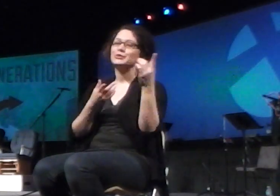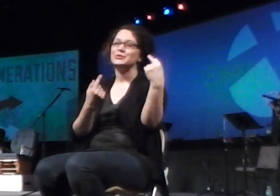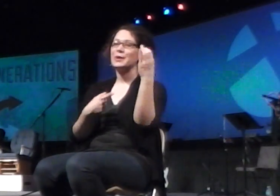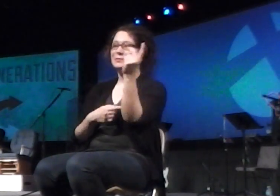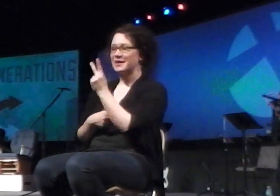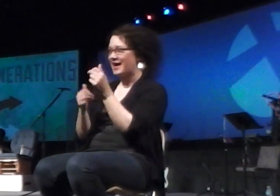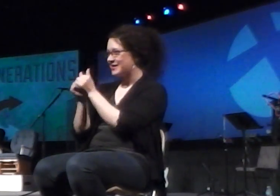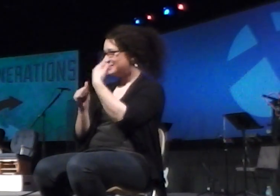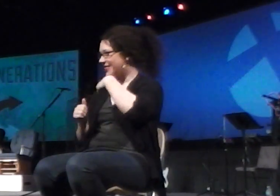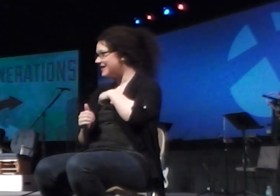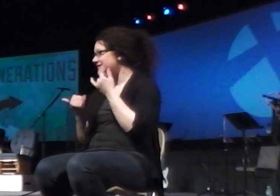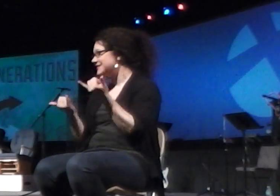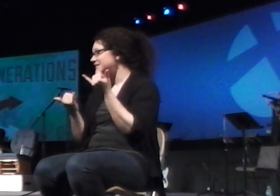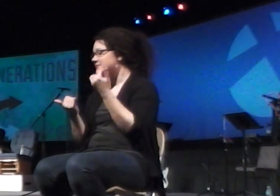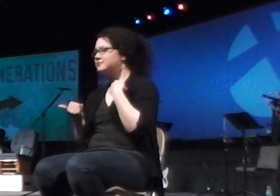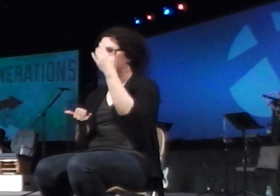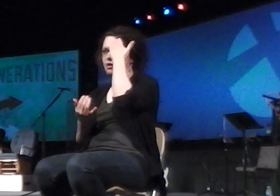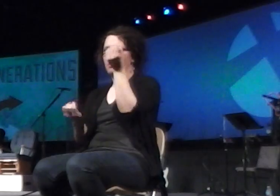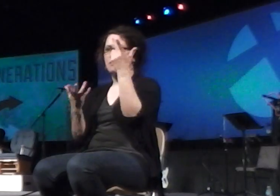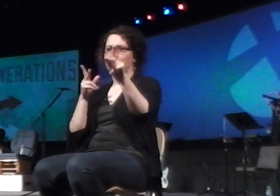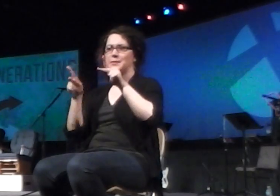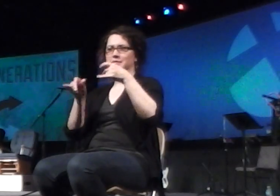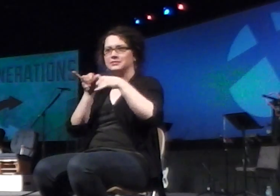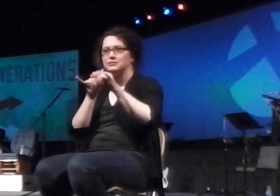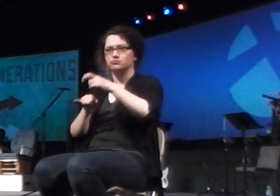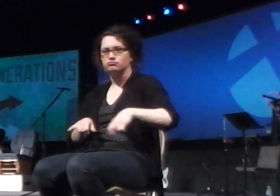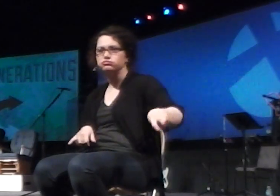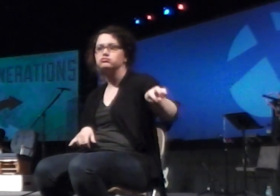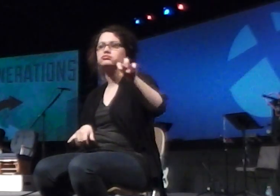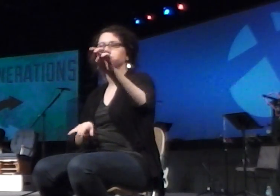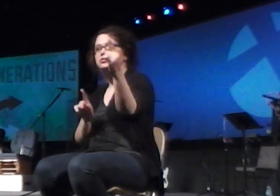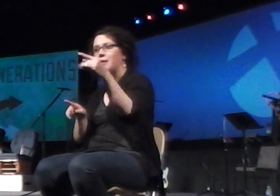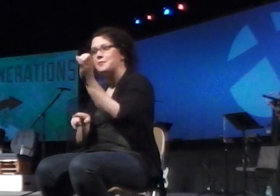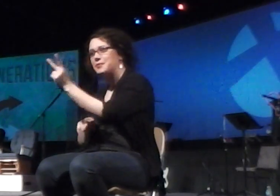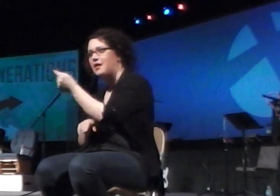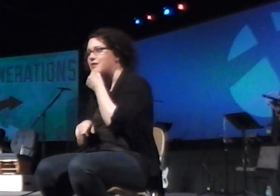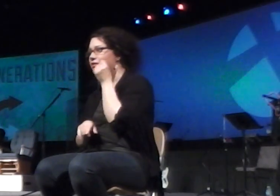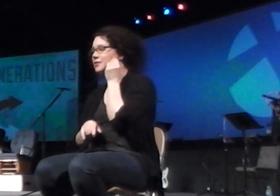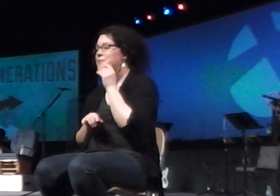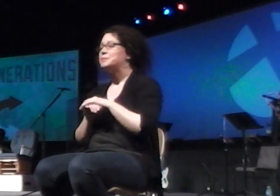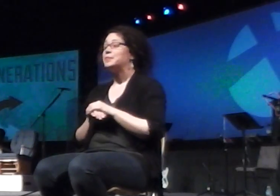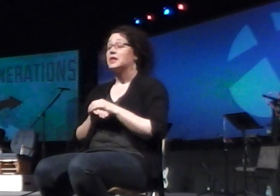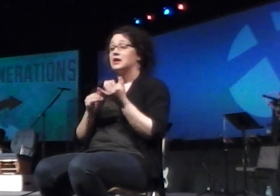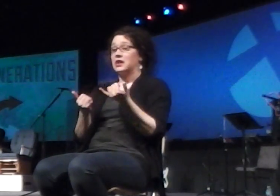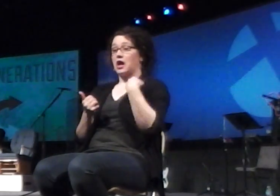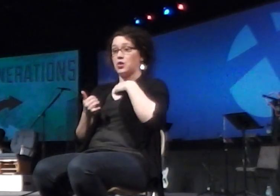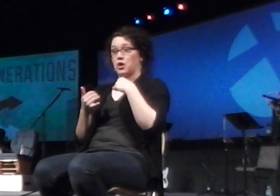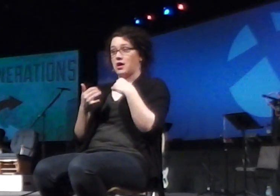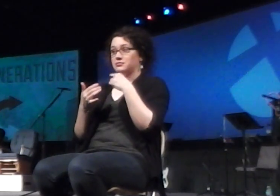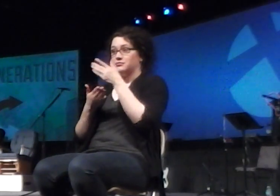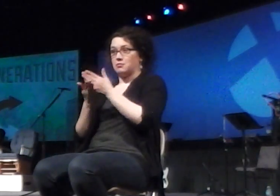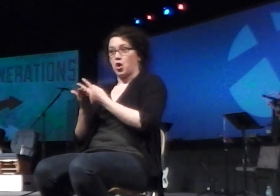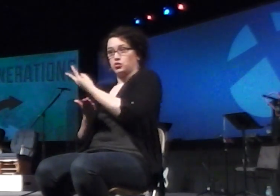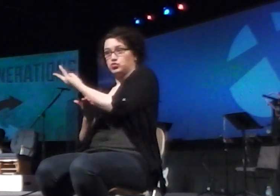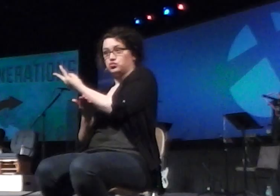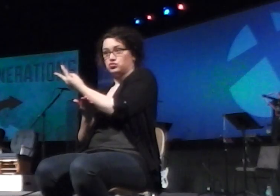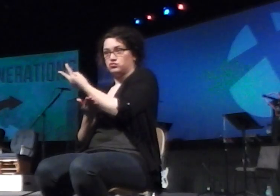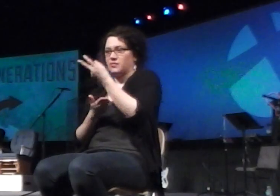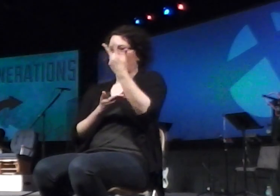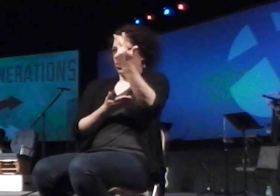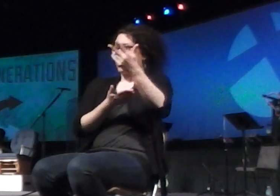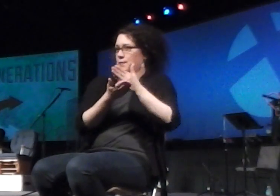back with us, and I know a lot of people are still traveling back from spring break. We are in part 2 of a 3-part series called